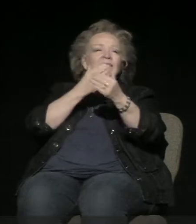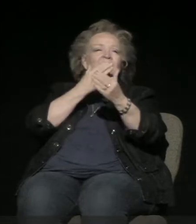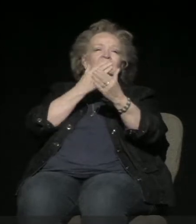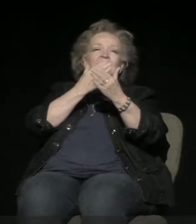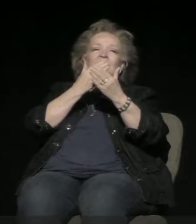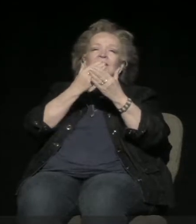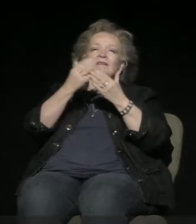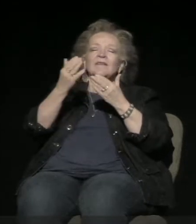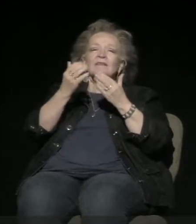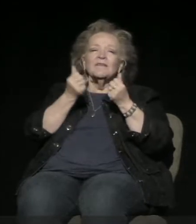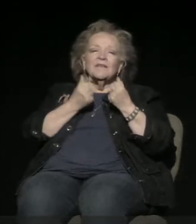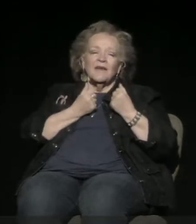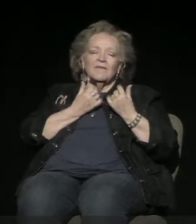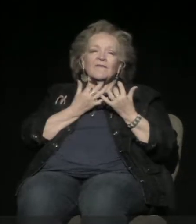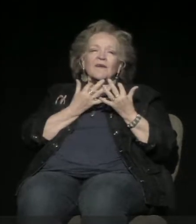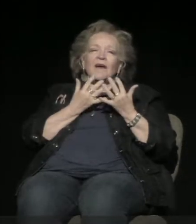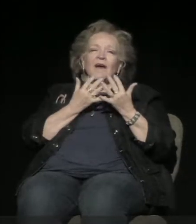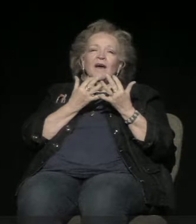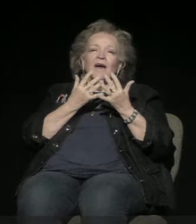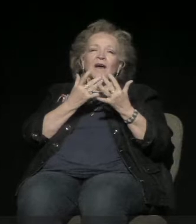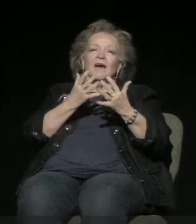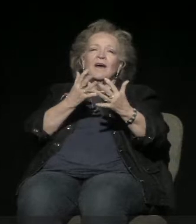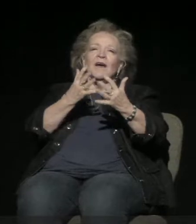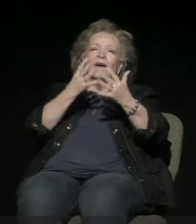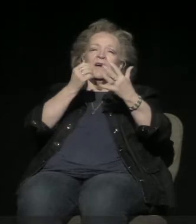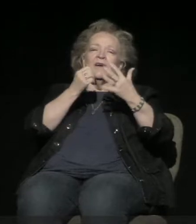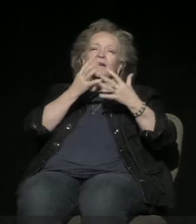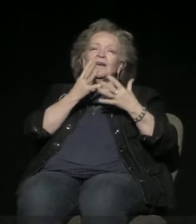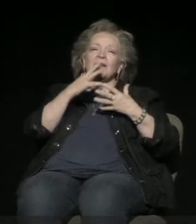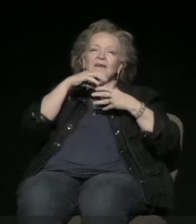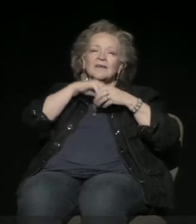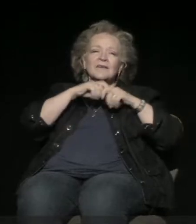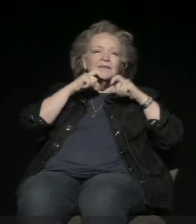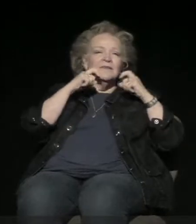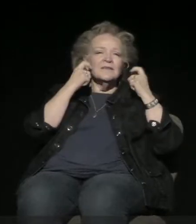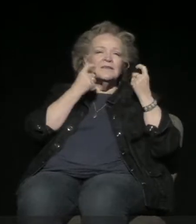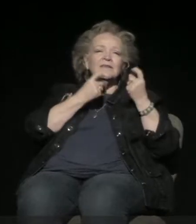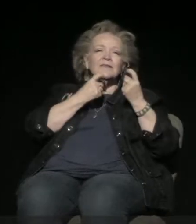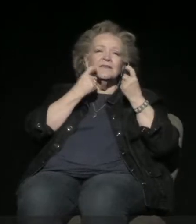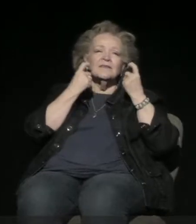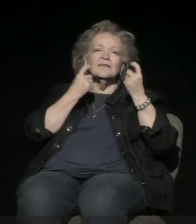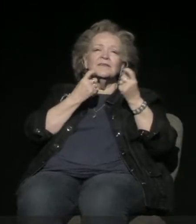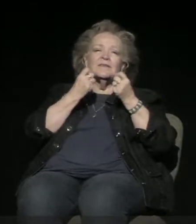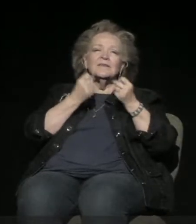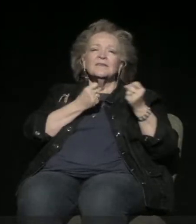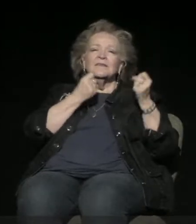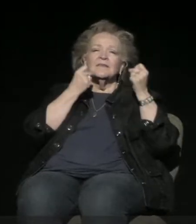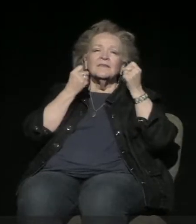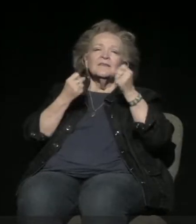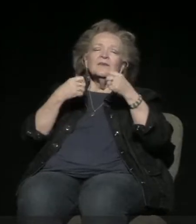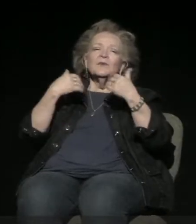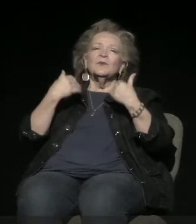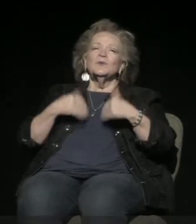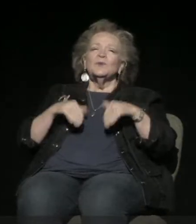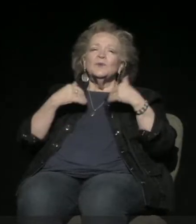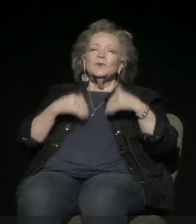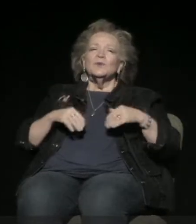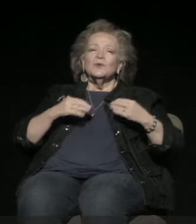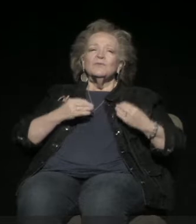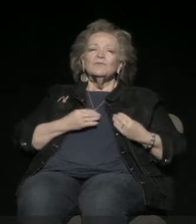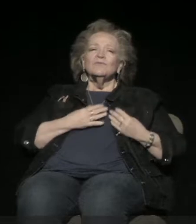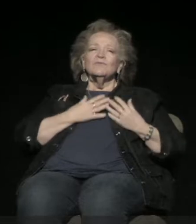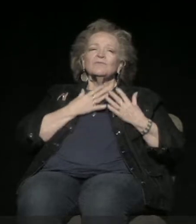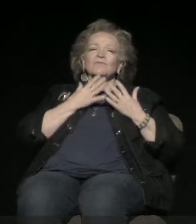The Fires May Flash May Nightly Thunders Roar Still My